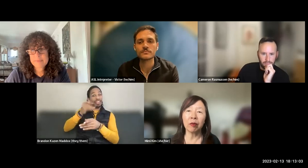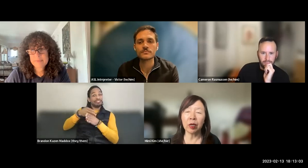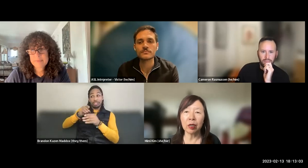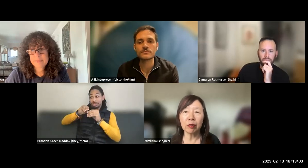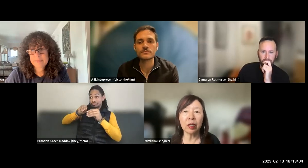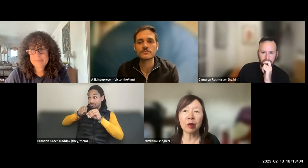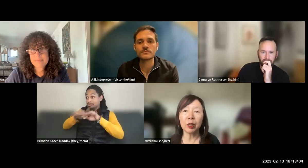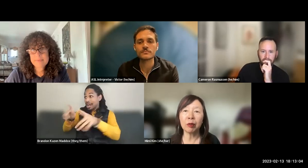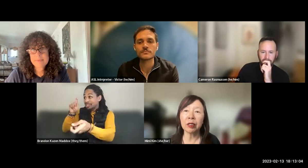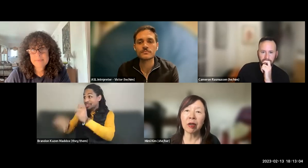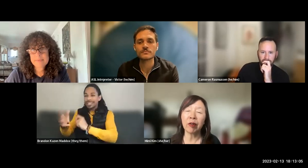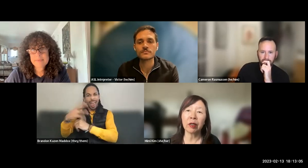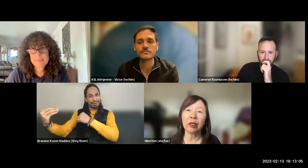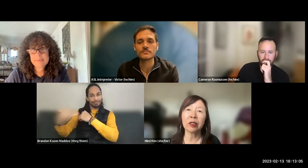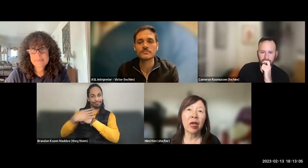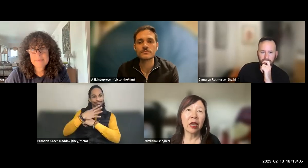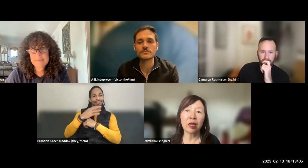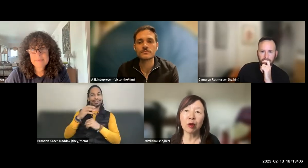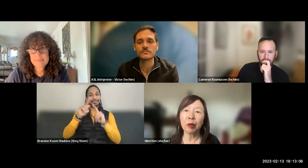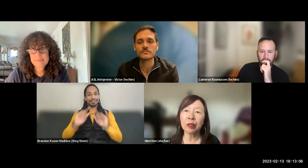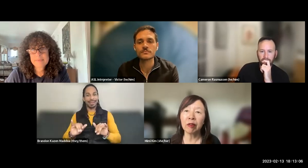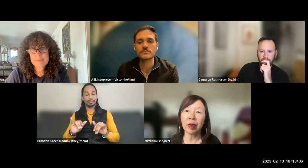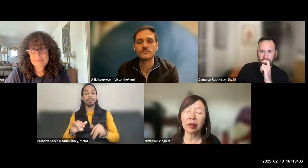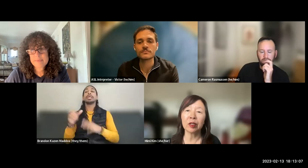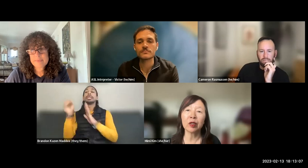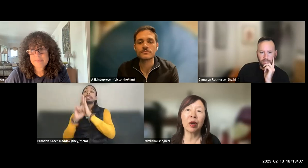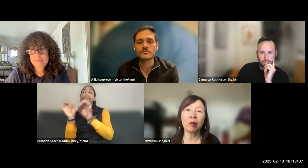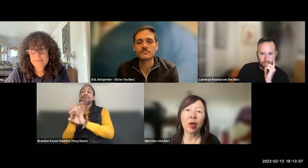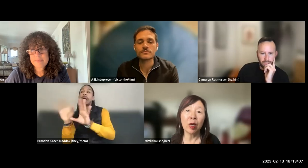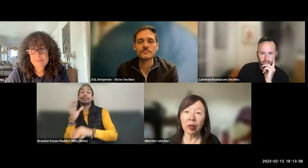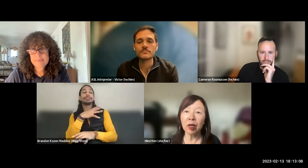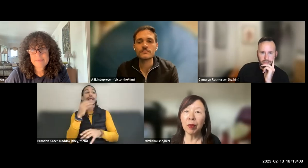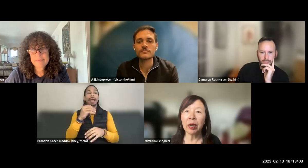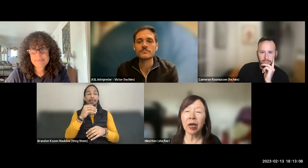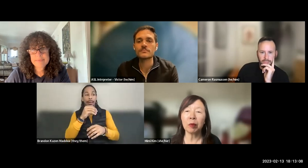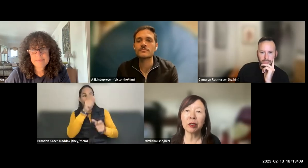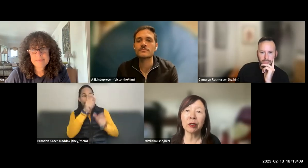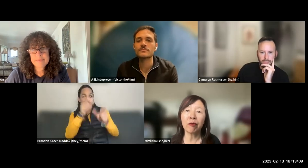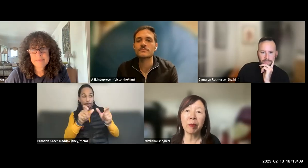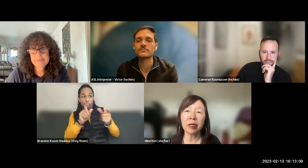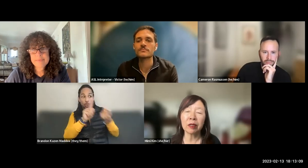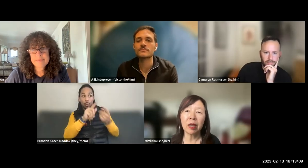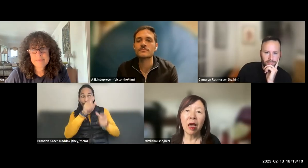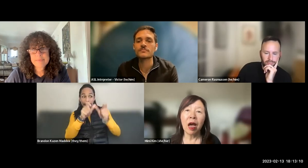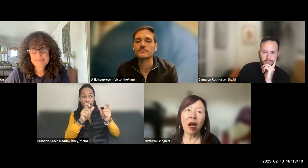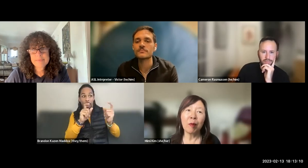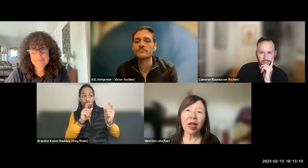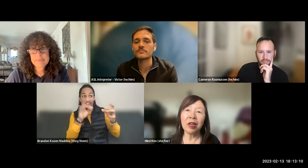recognition of the intersection between state violence and interpersonal violence led by abolitionist